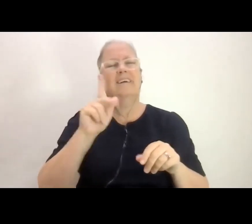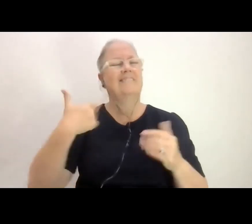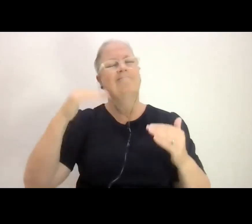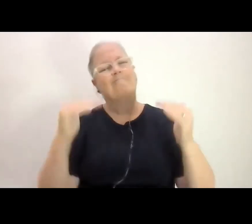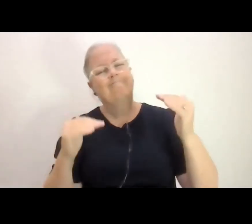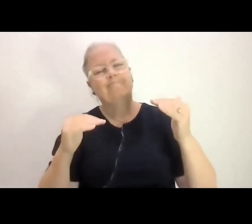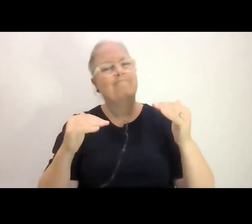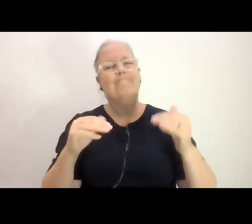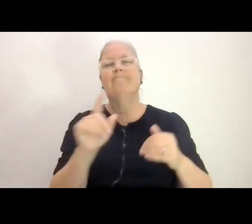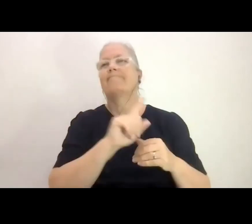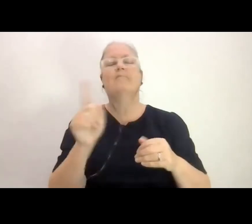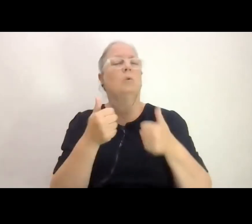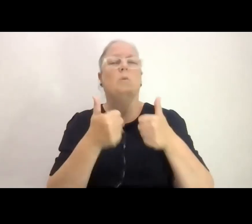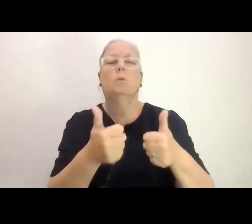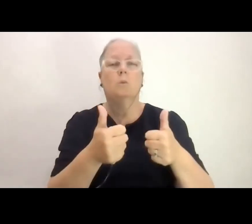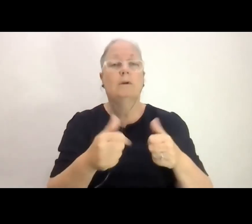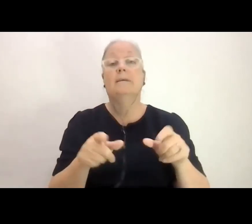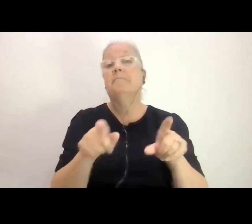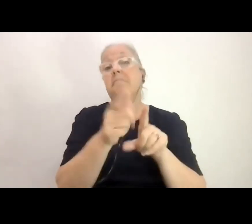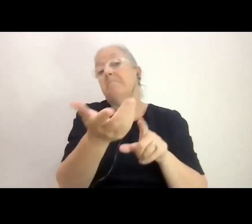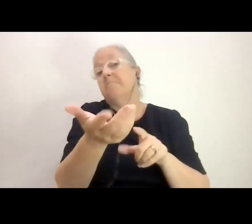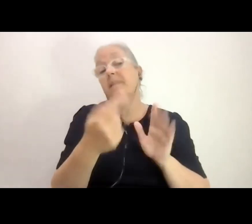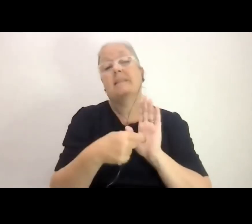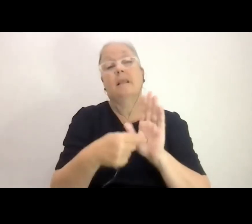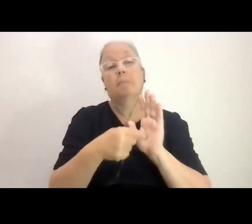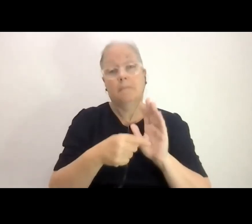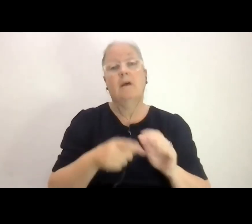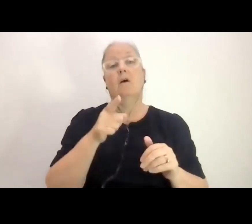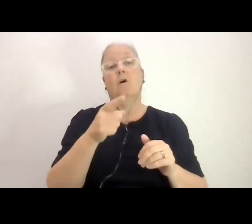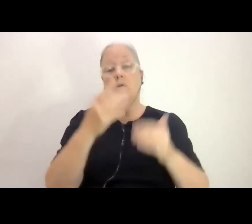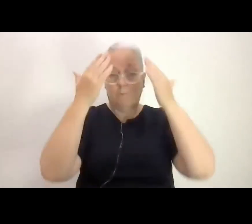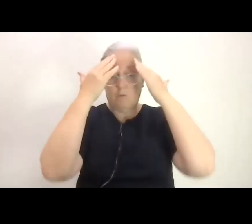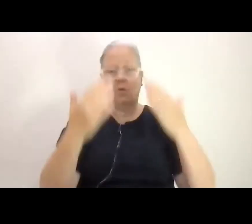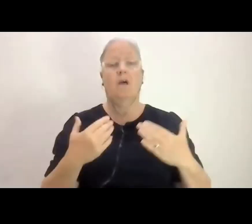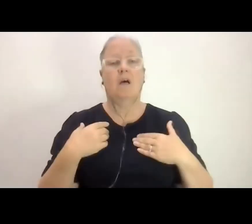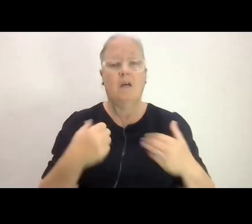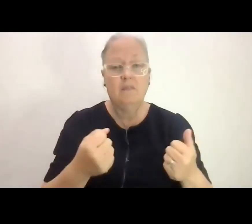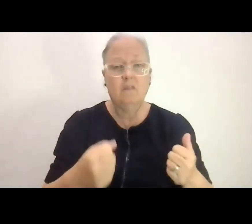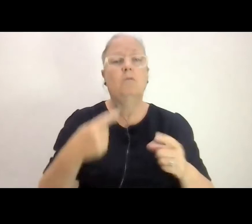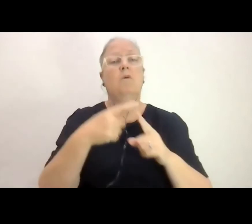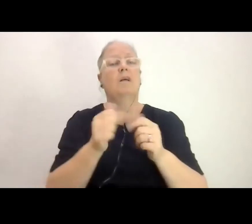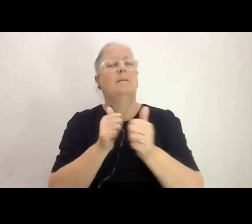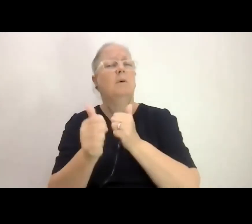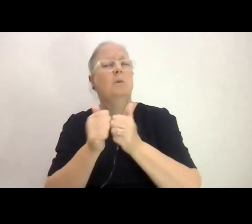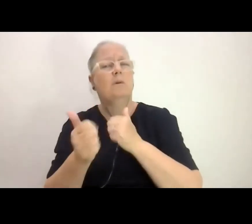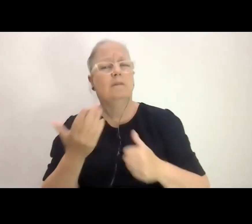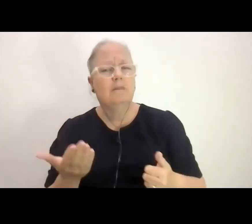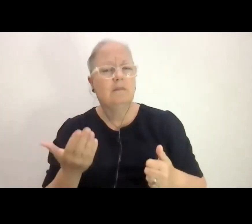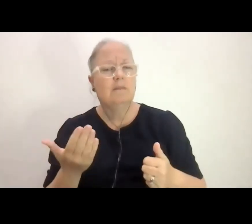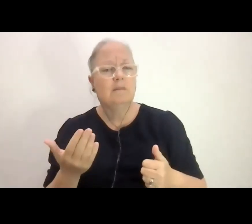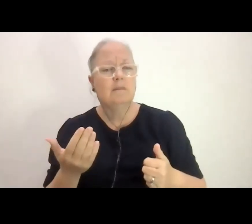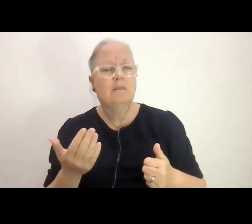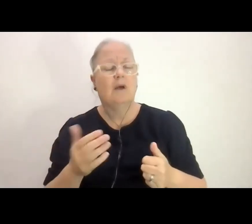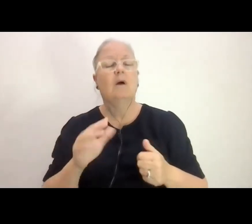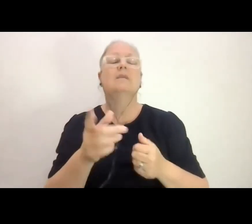who need mental health services support should receive this kind of services. Private sector and